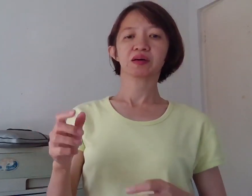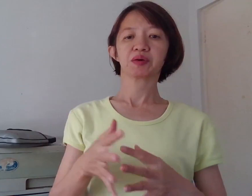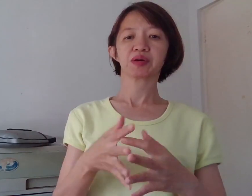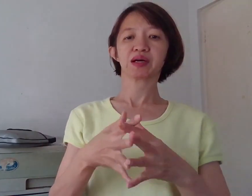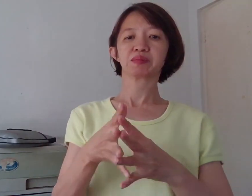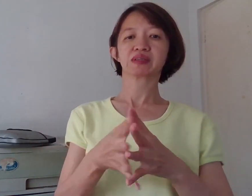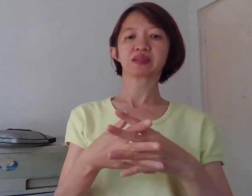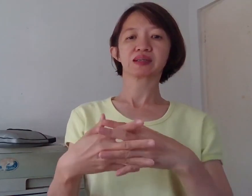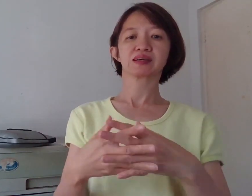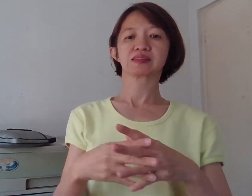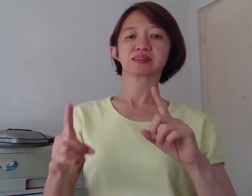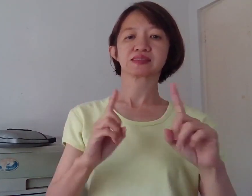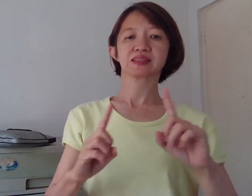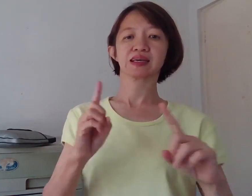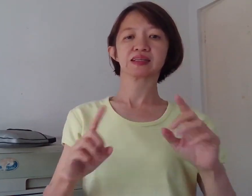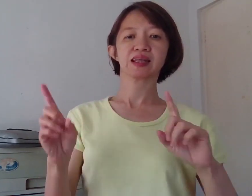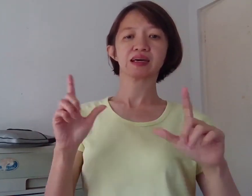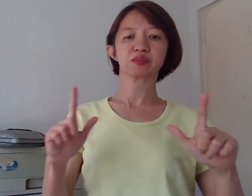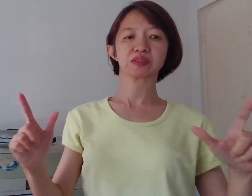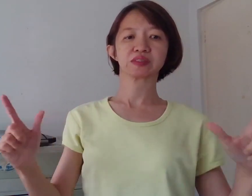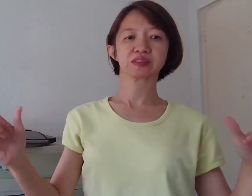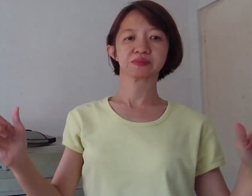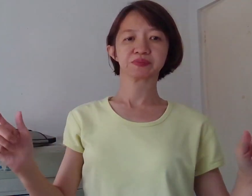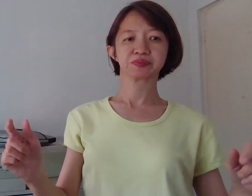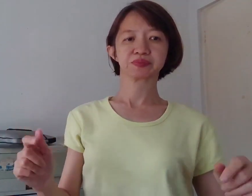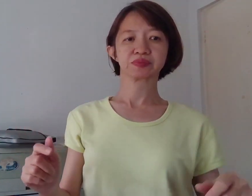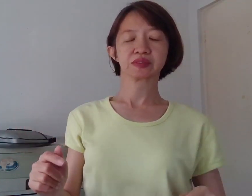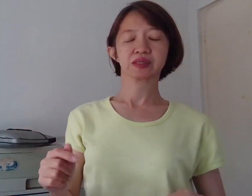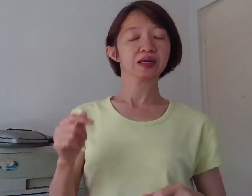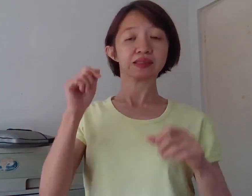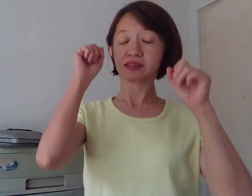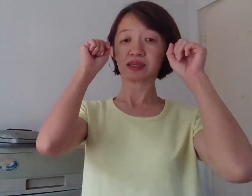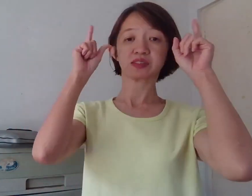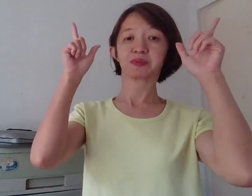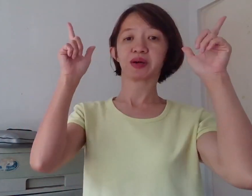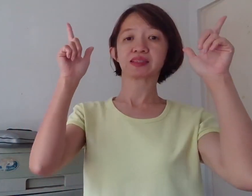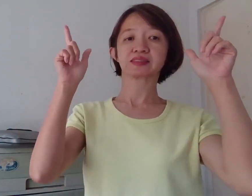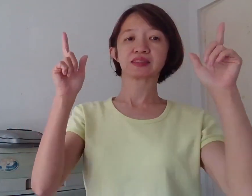or American Sign Language. It's not surprising